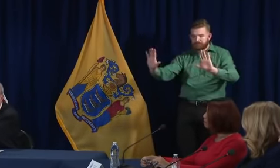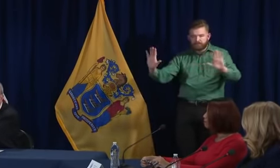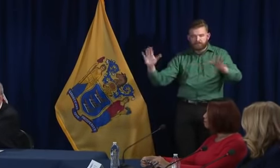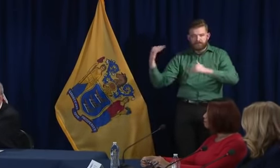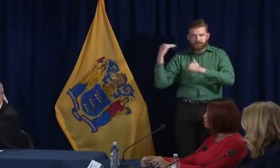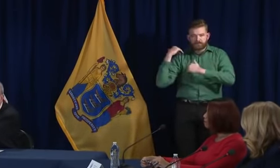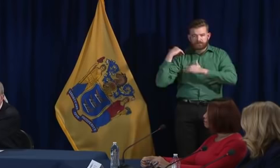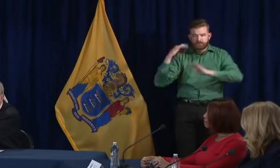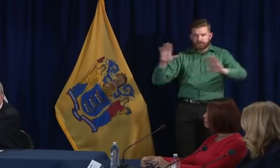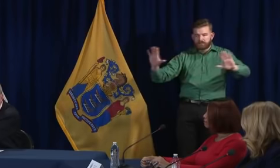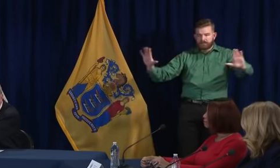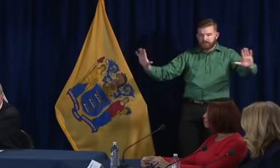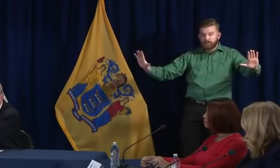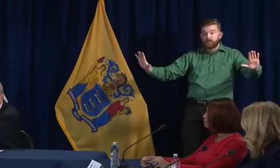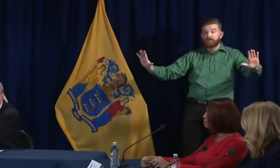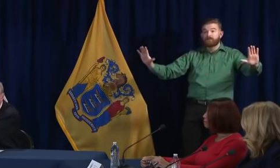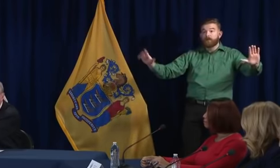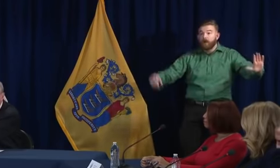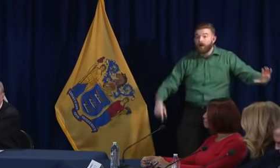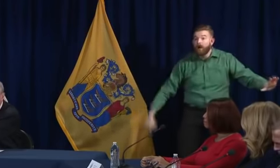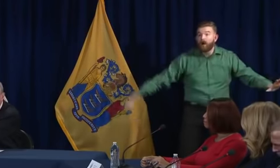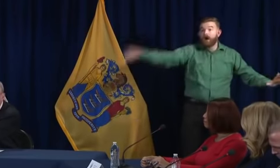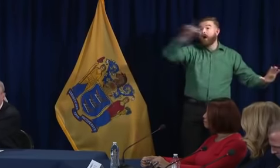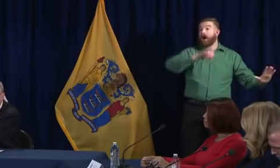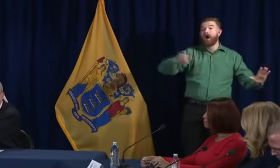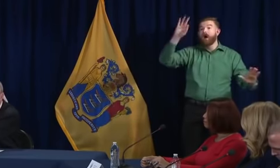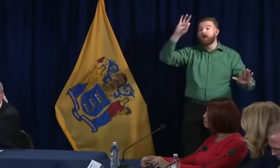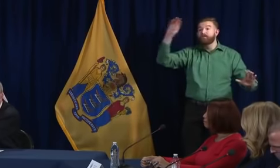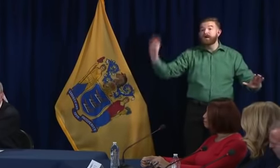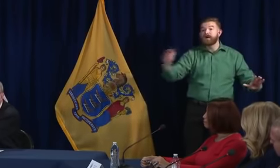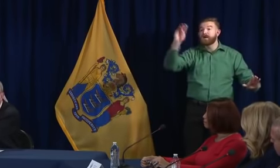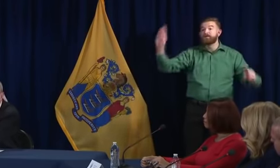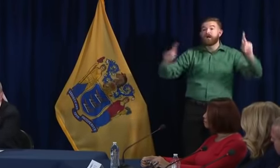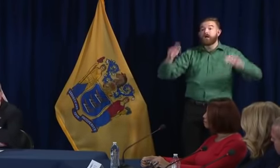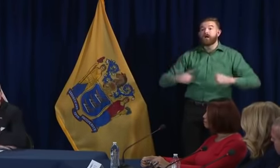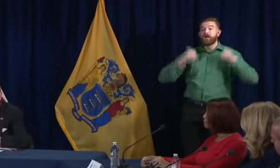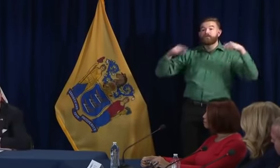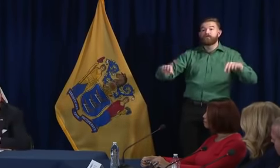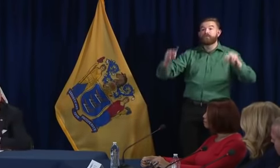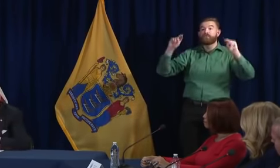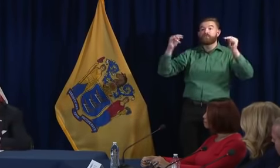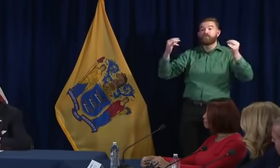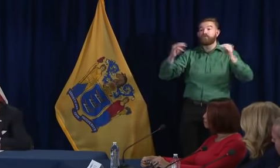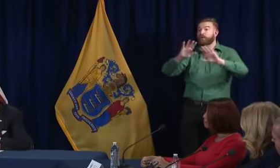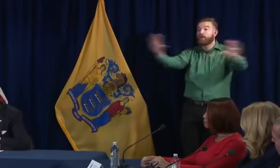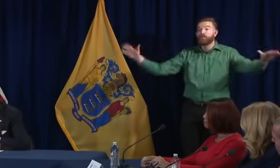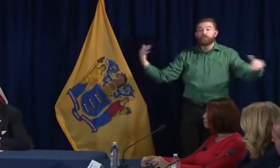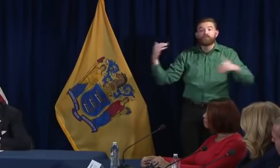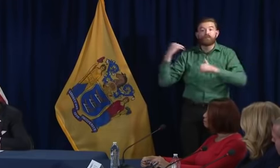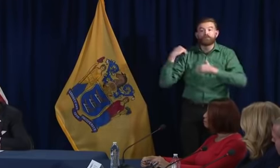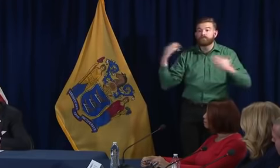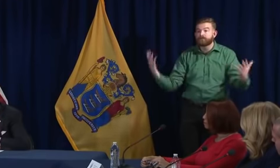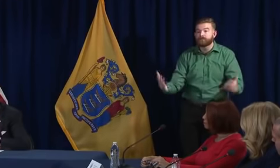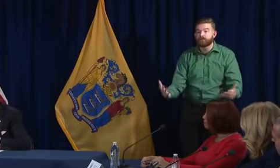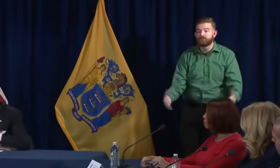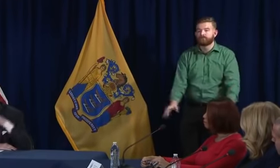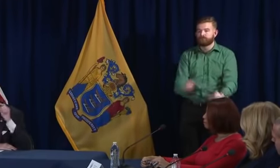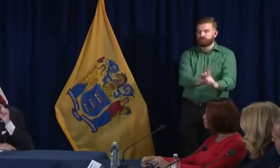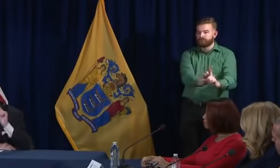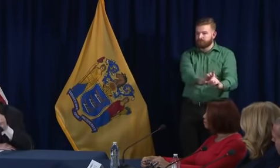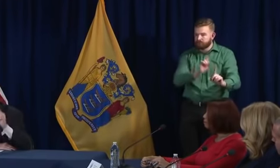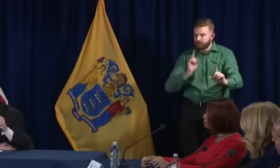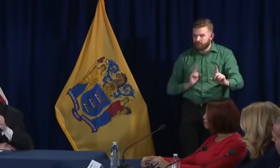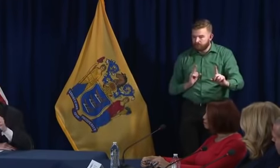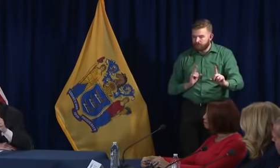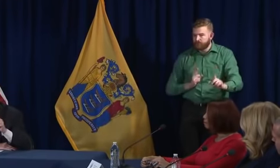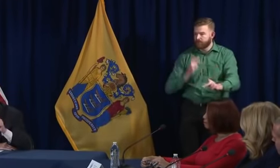here, and make sure that we've got the equipment and the capacity that we need. And we're going to get through this together unequivocally, assuming we